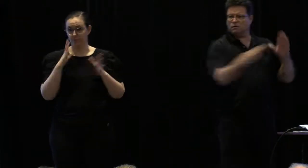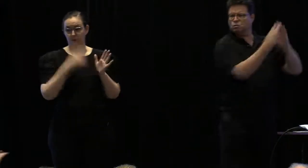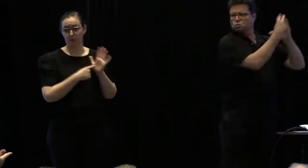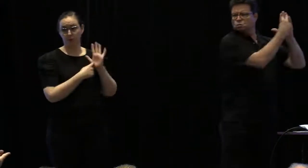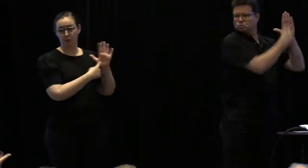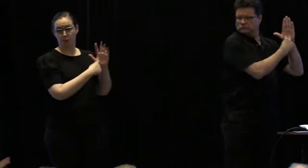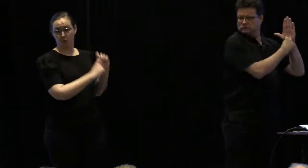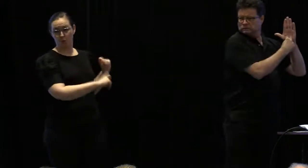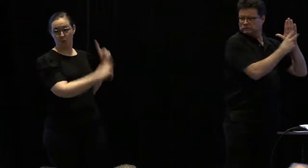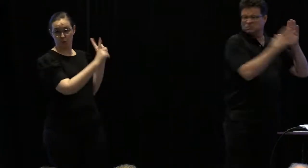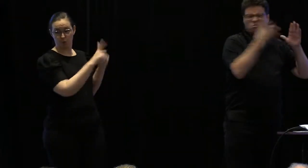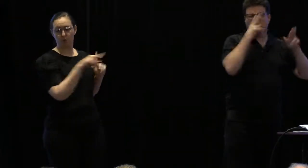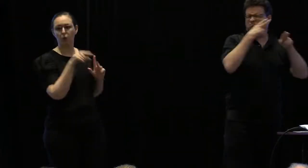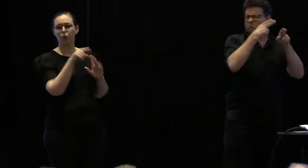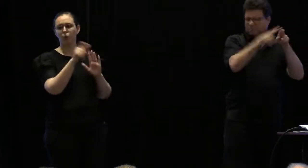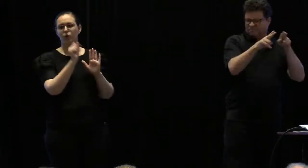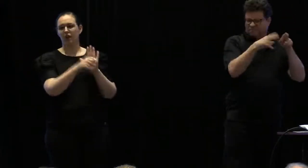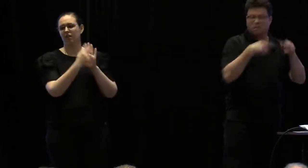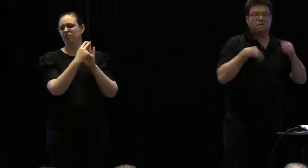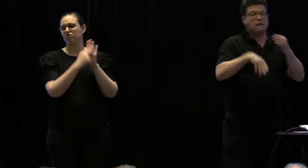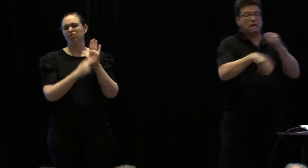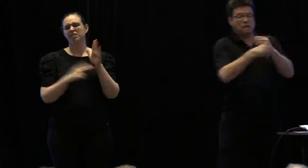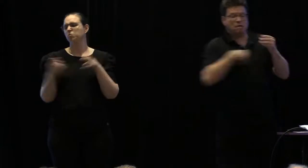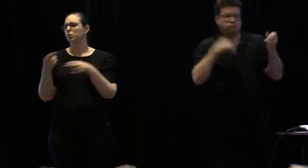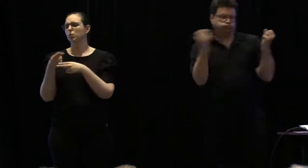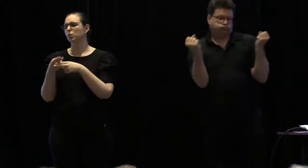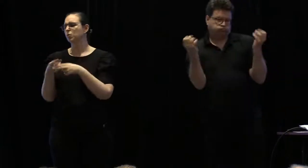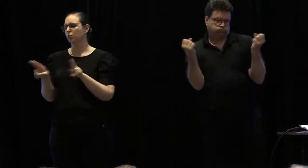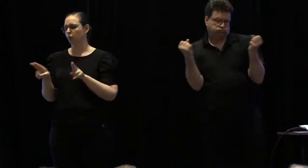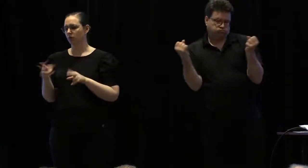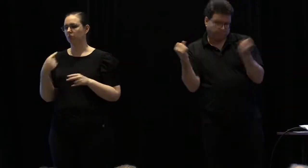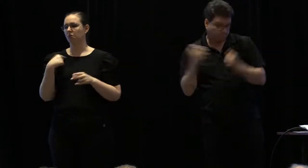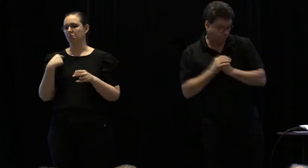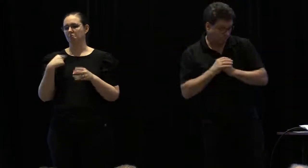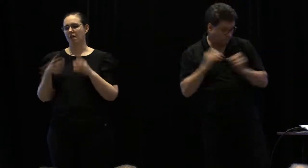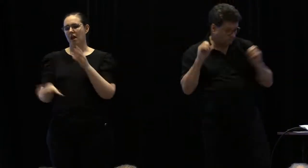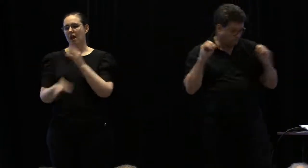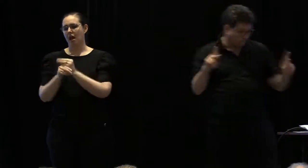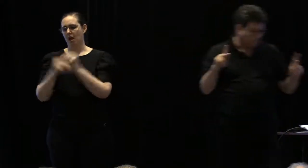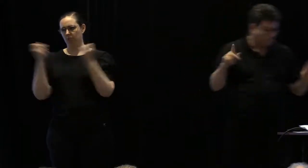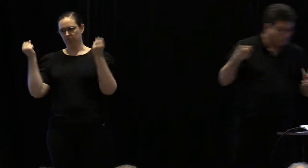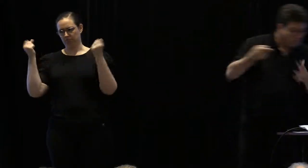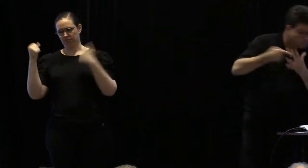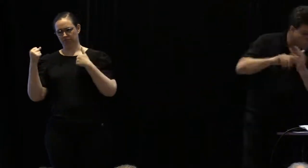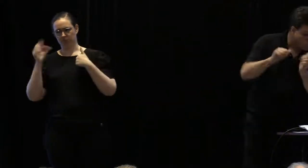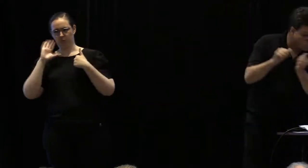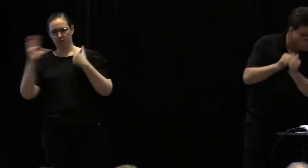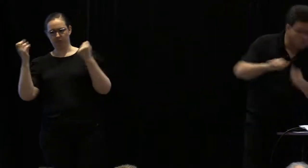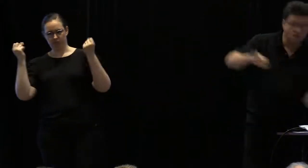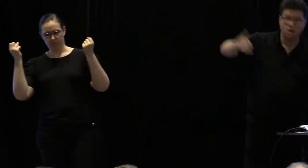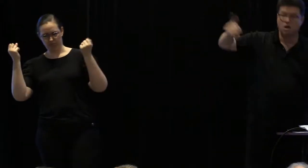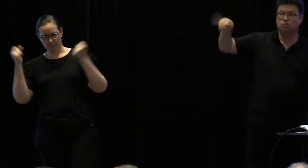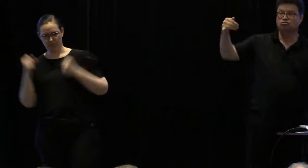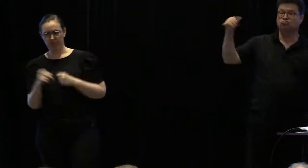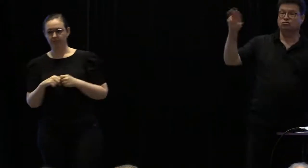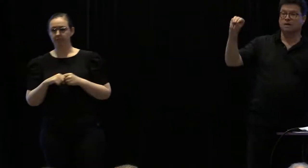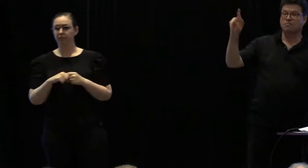put together on PowerPoint for you all to read. We'll go through them very briefly behind as well.